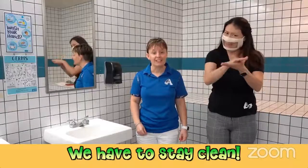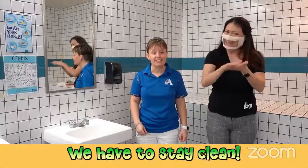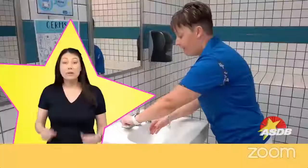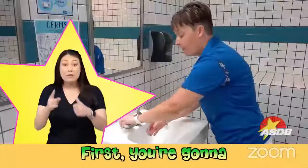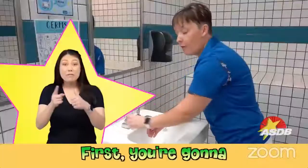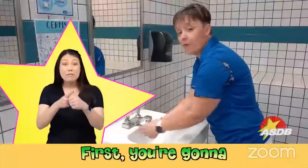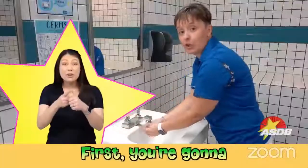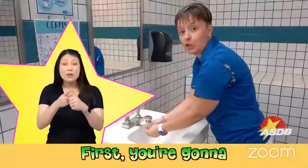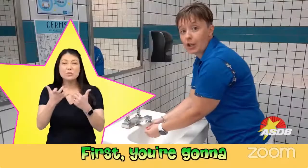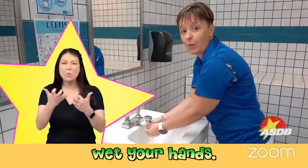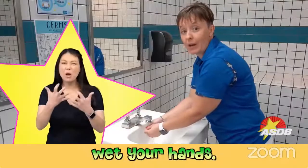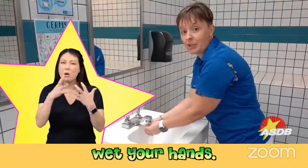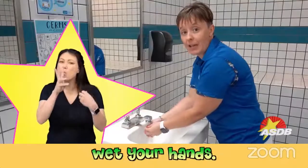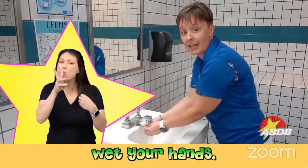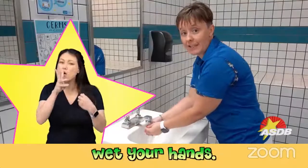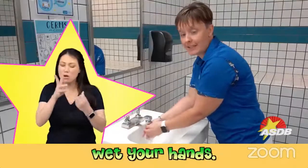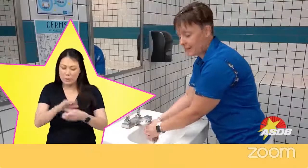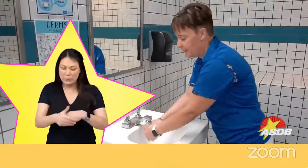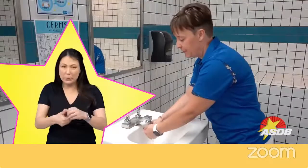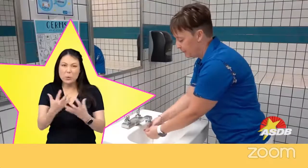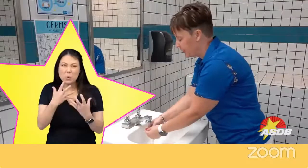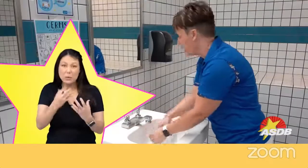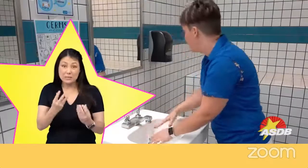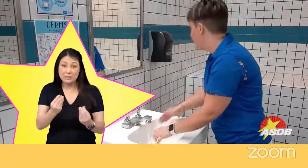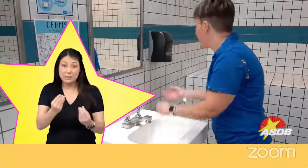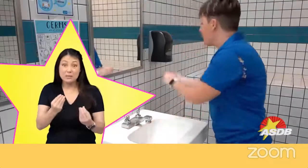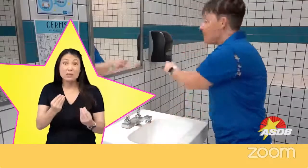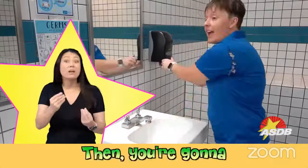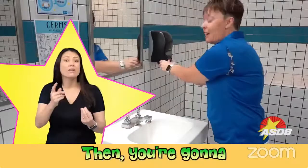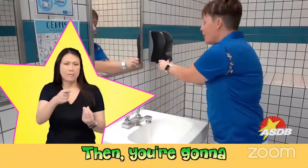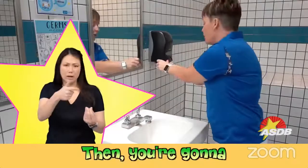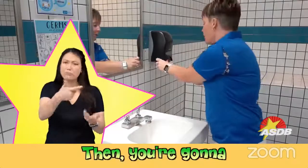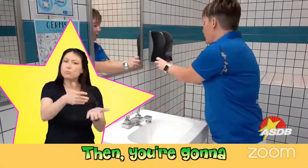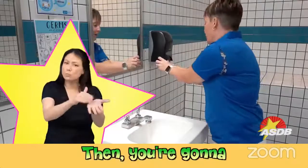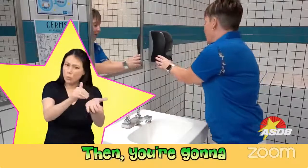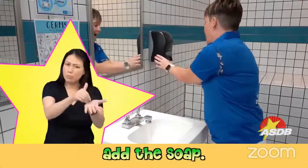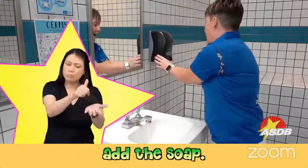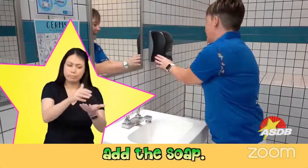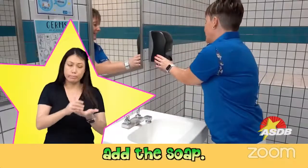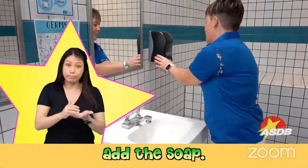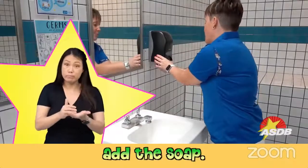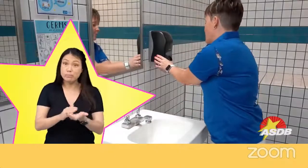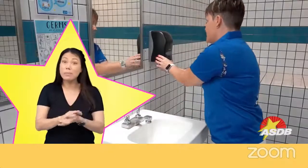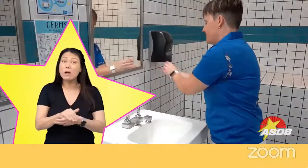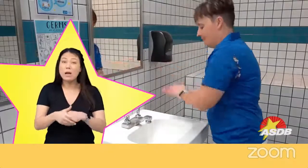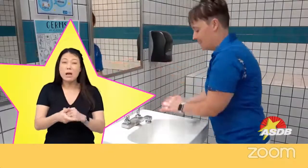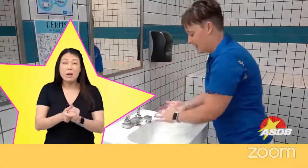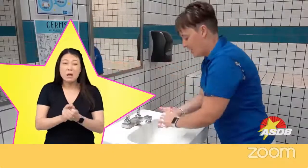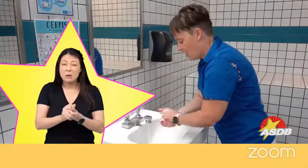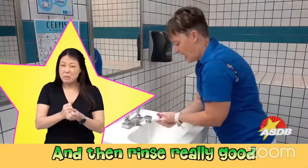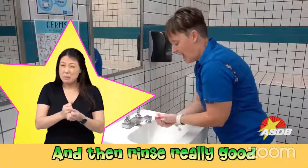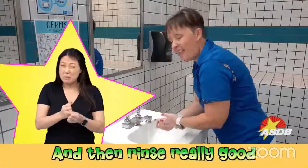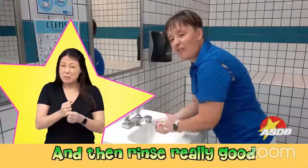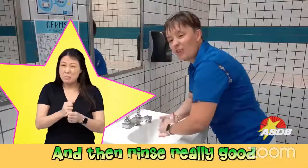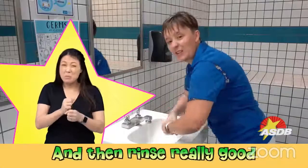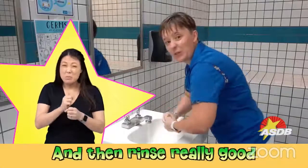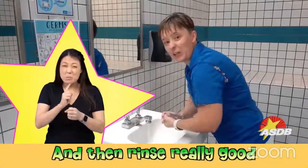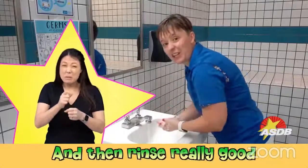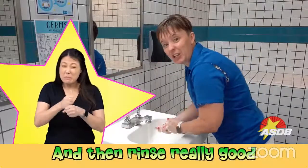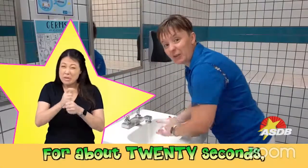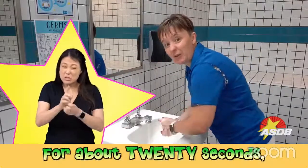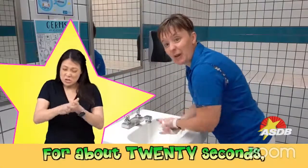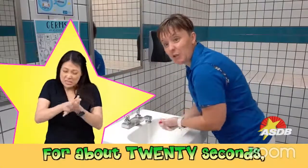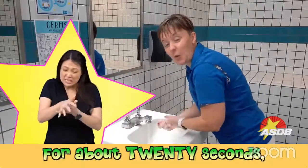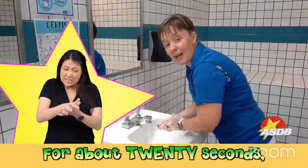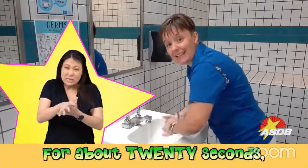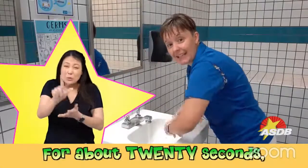clean. First, you're going to wet your hands. Then, you're going to add the soap, and then rinse